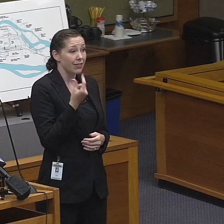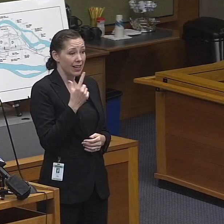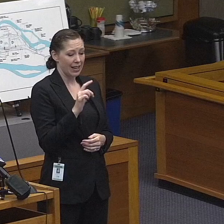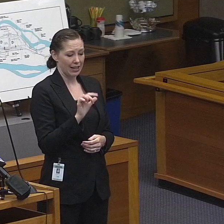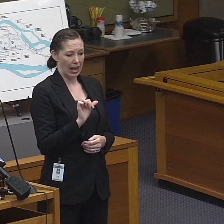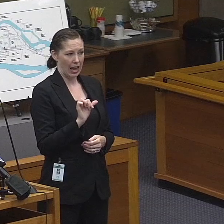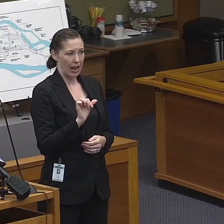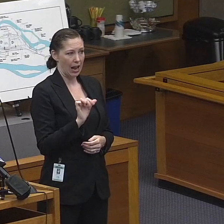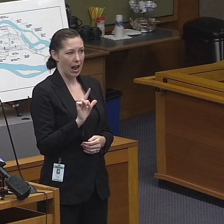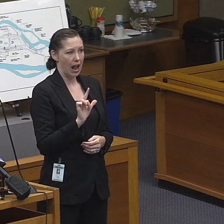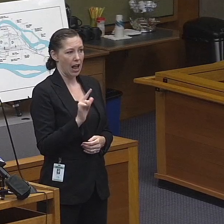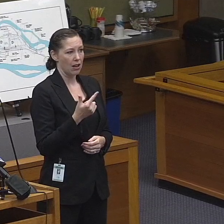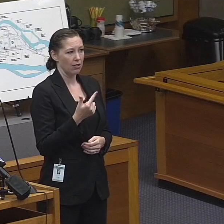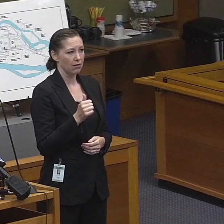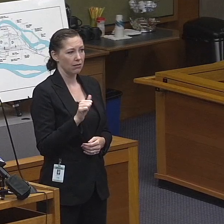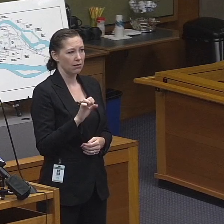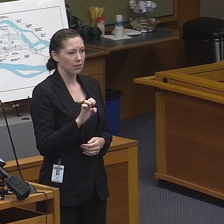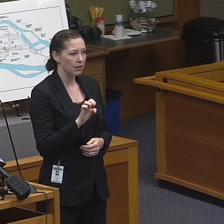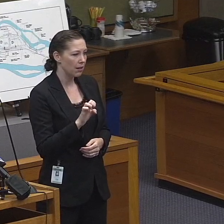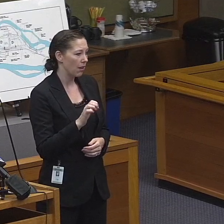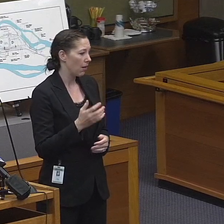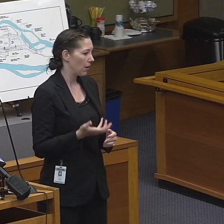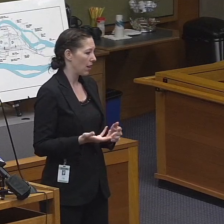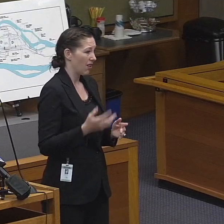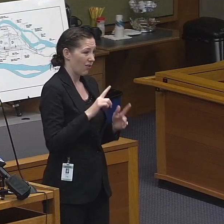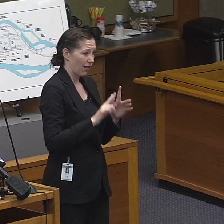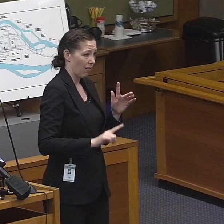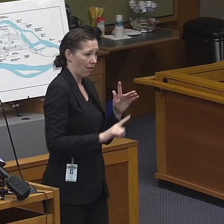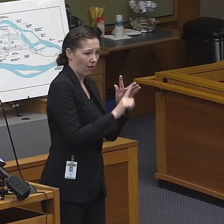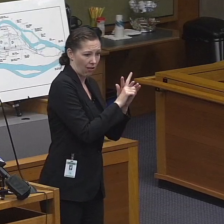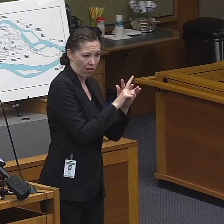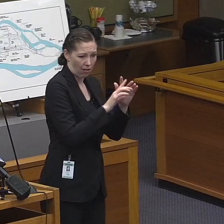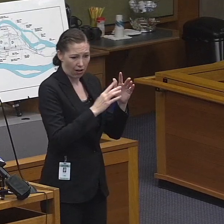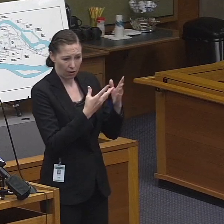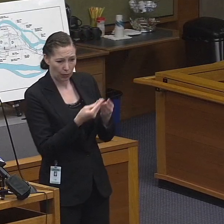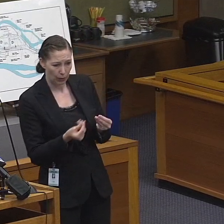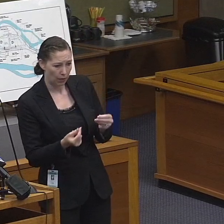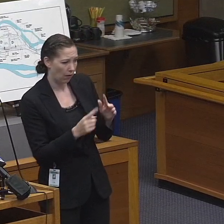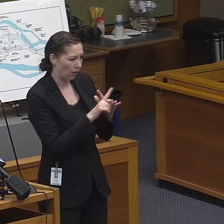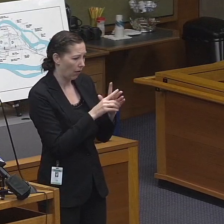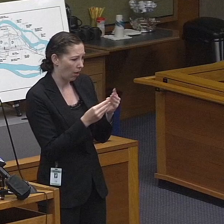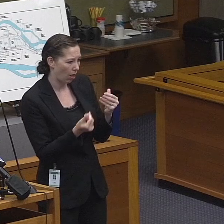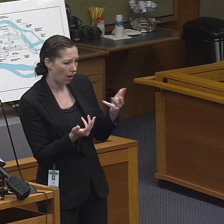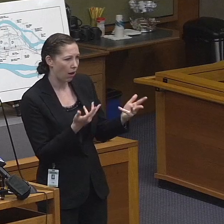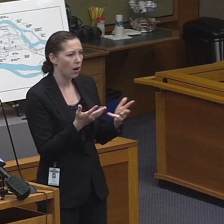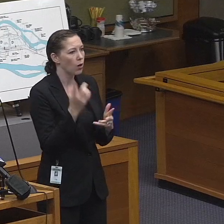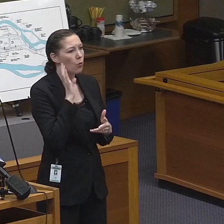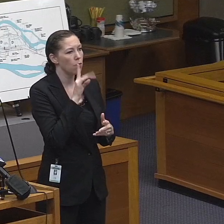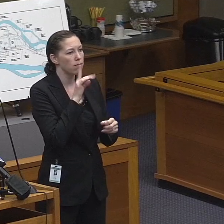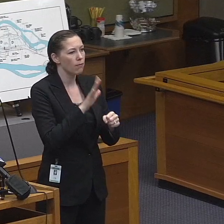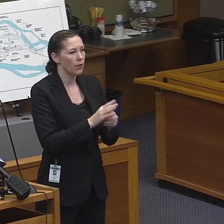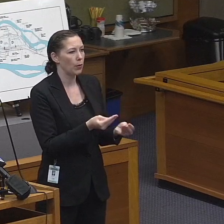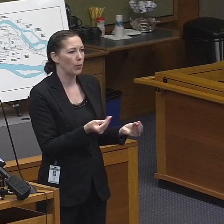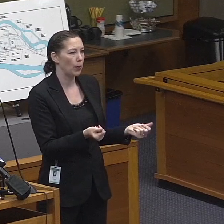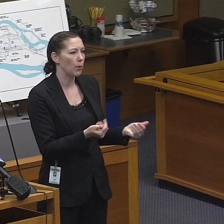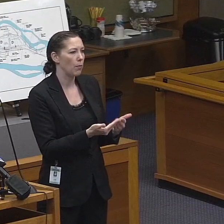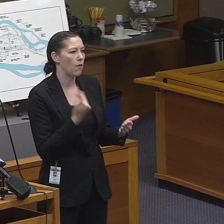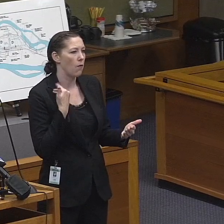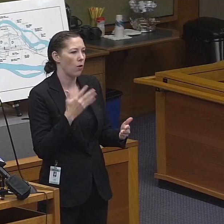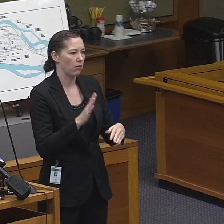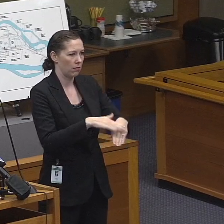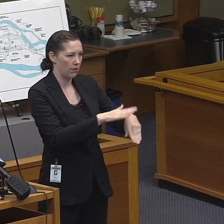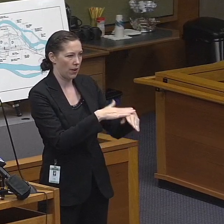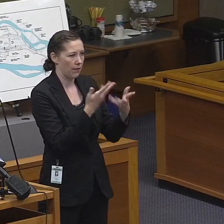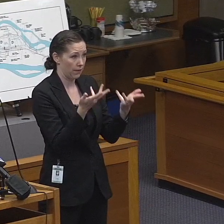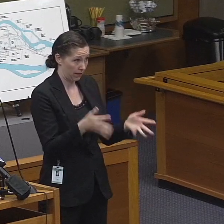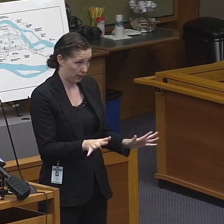get through this period of uncertainty regarding the toxins before we'll lift the advisory. At this point,